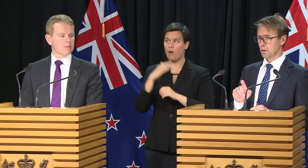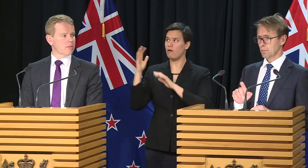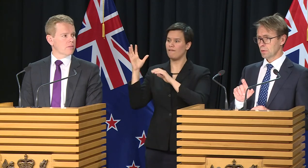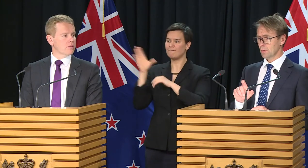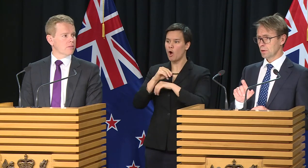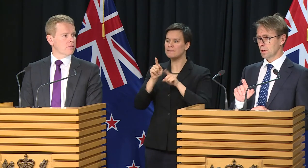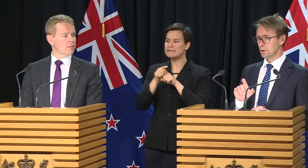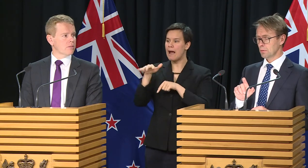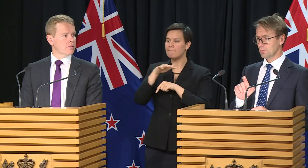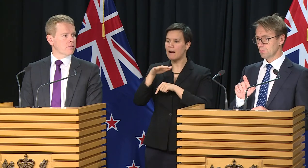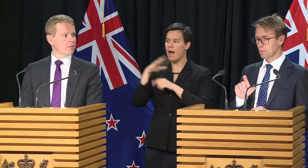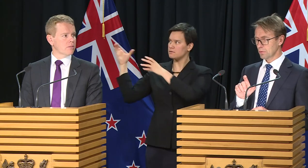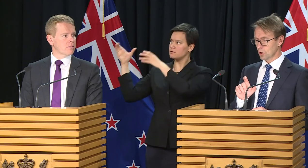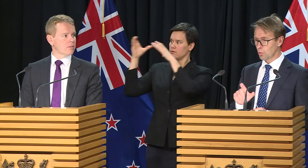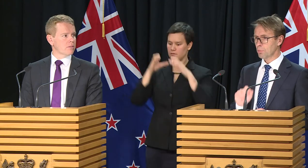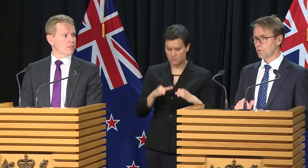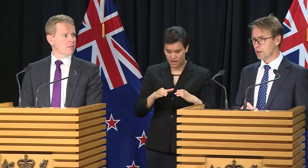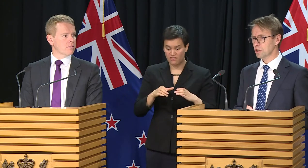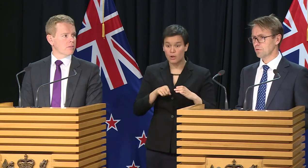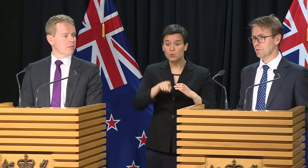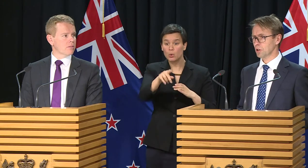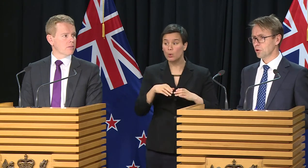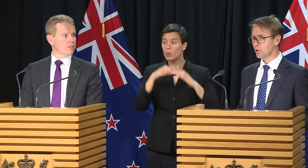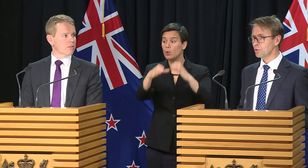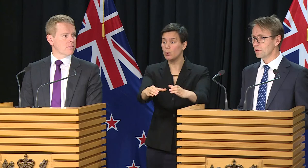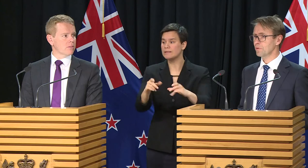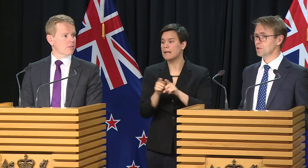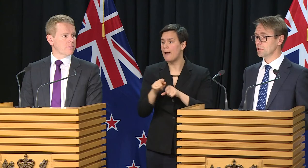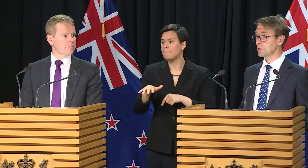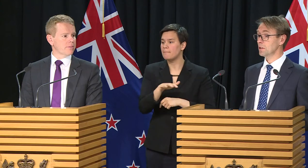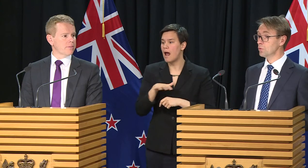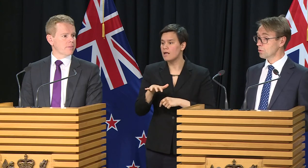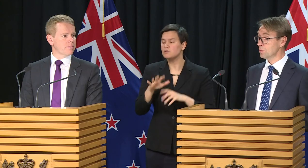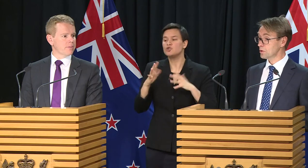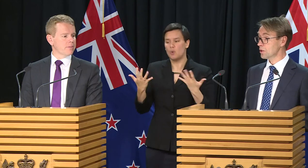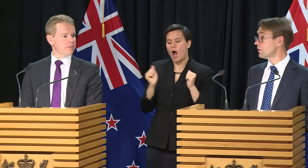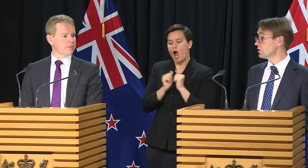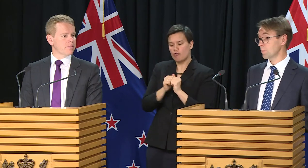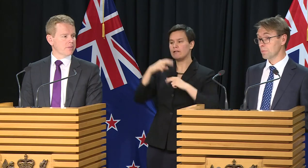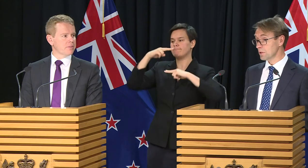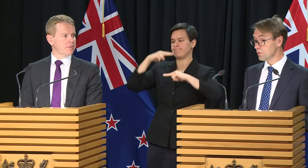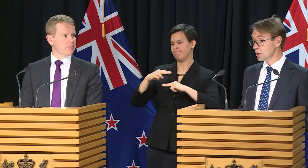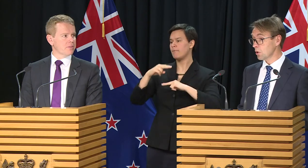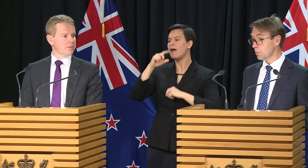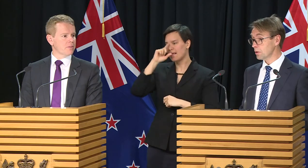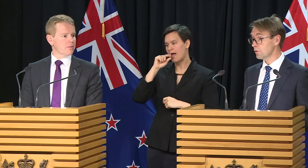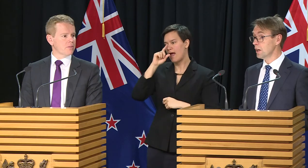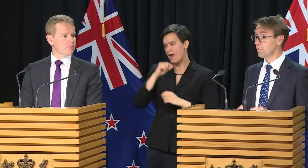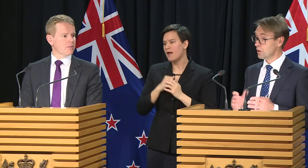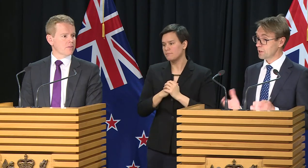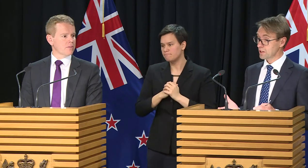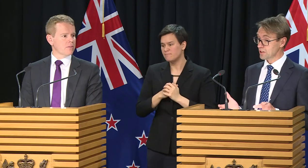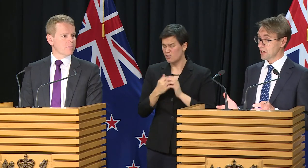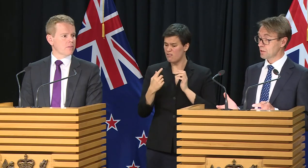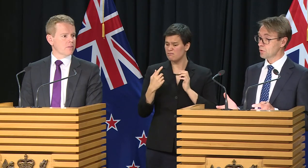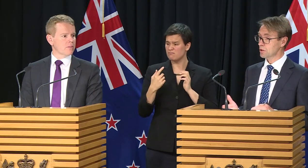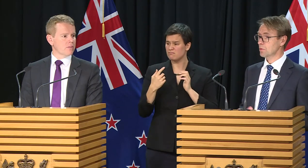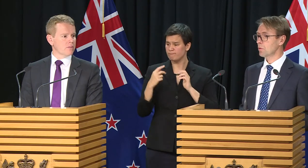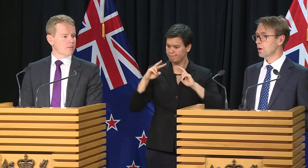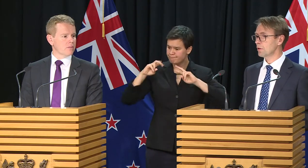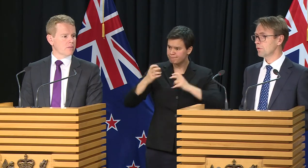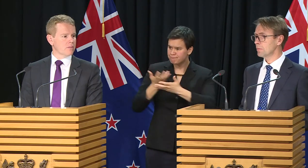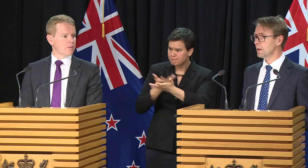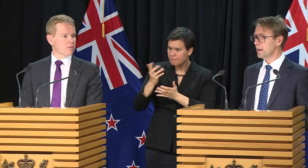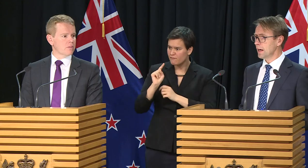that the cooperation from the crew in the facility, all the reports I have, they've been very cooperative, very understanding of what